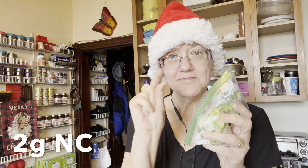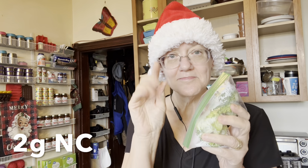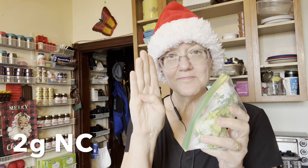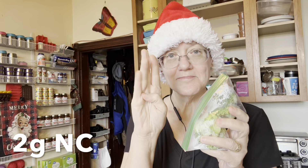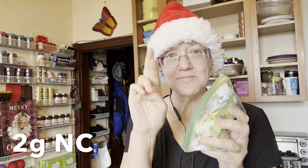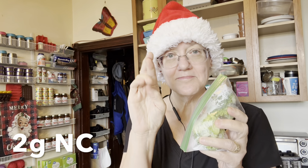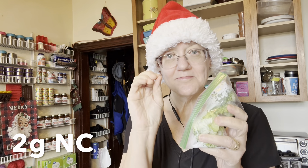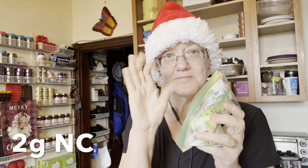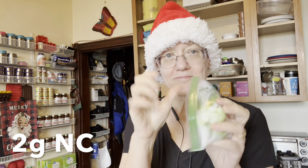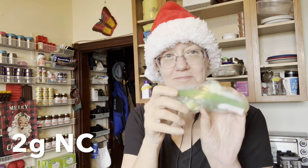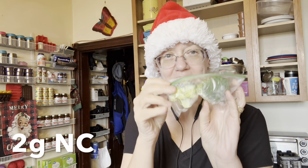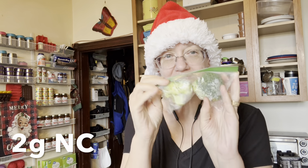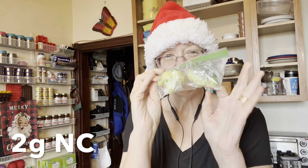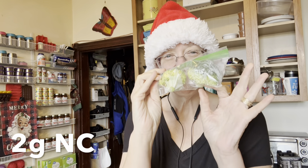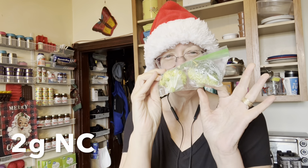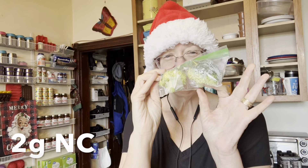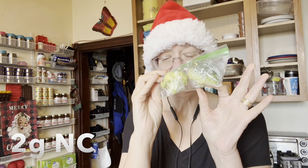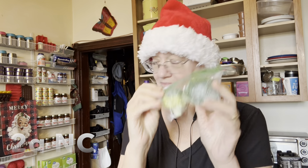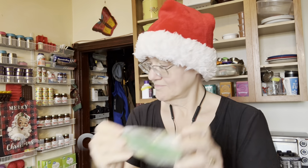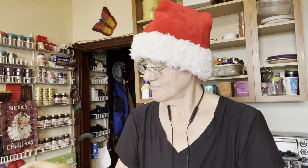50 grams of broccoli,